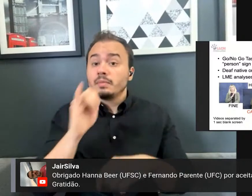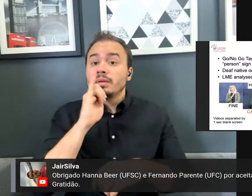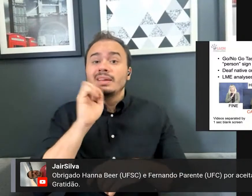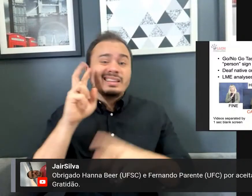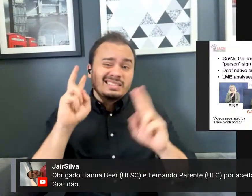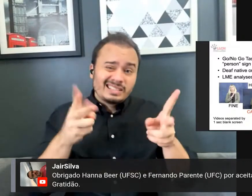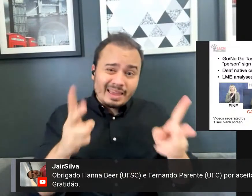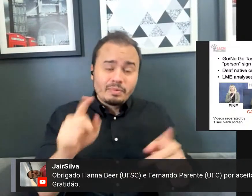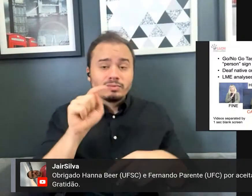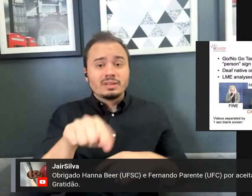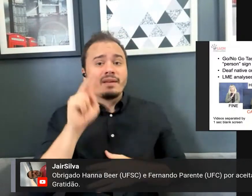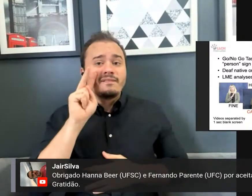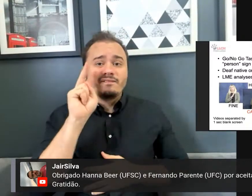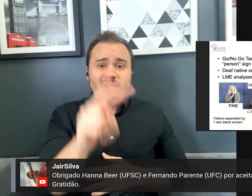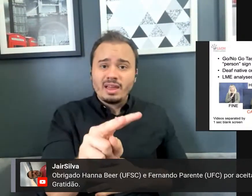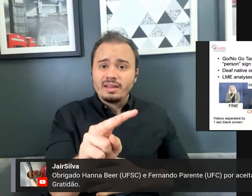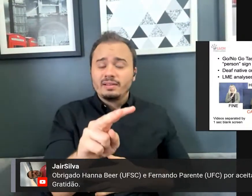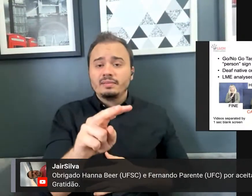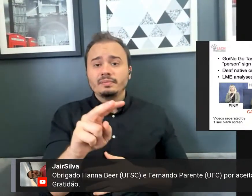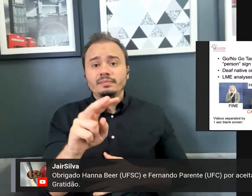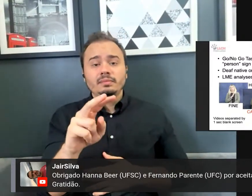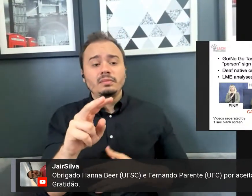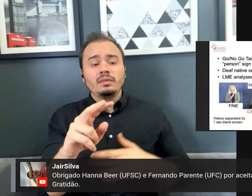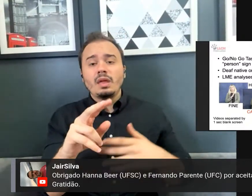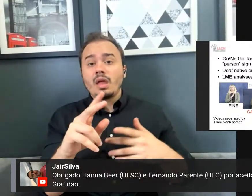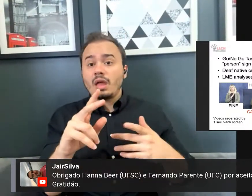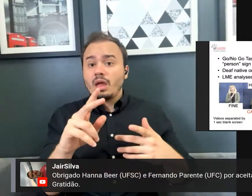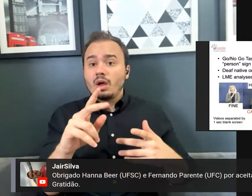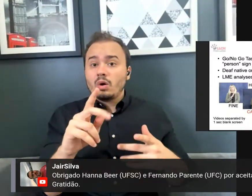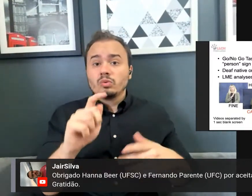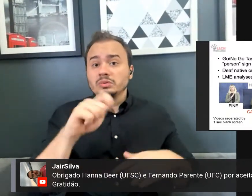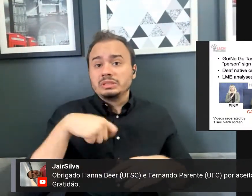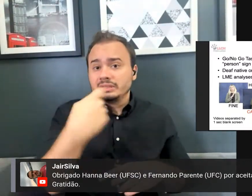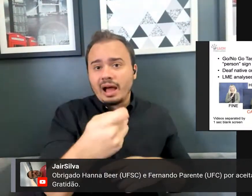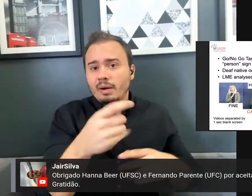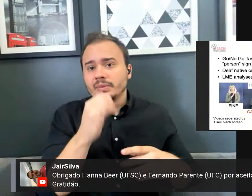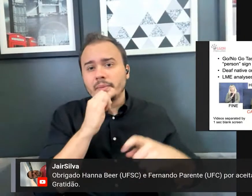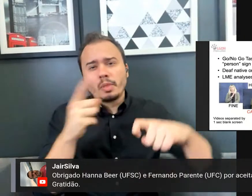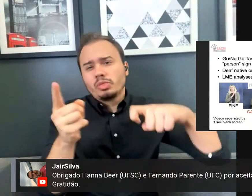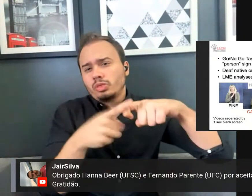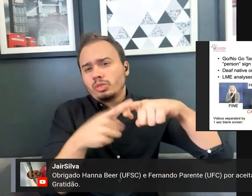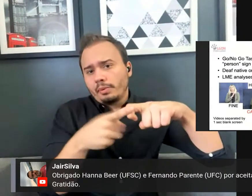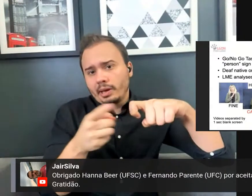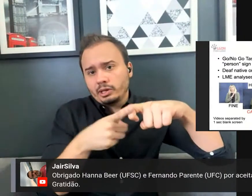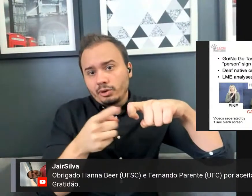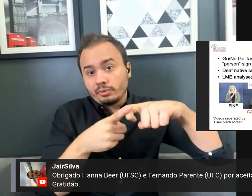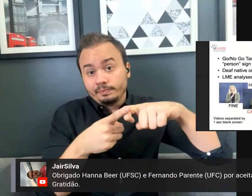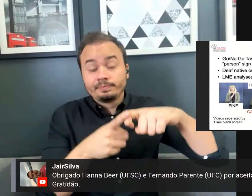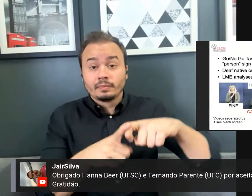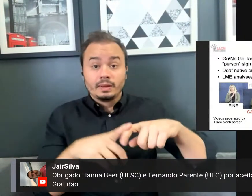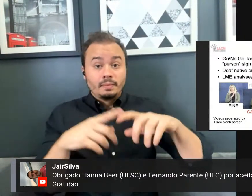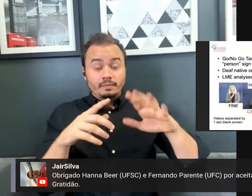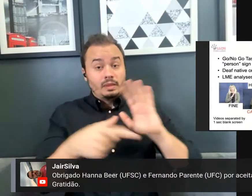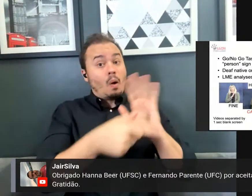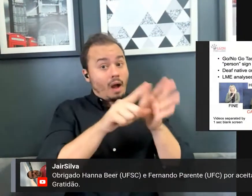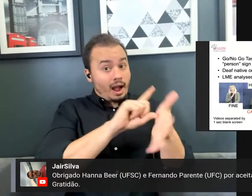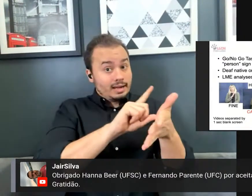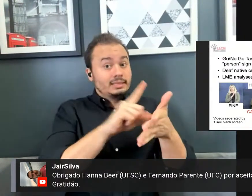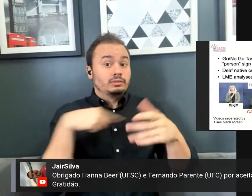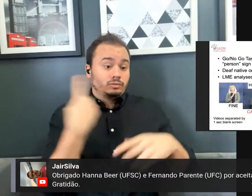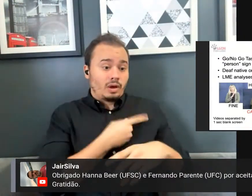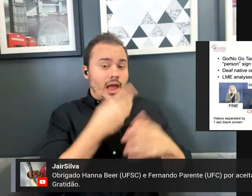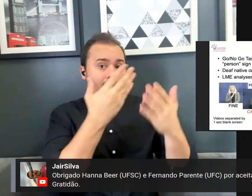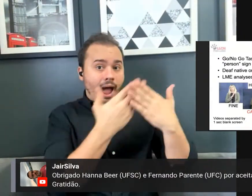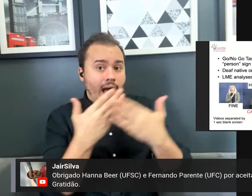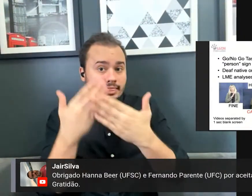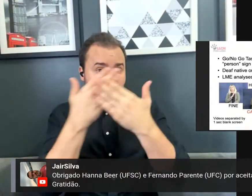or doctor, something like that. And we didn't actually analyze those signs. We were mostly just interested in the recognition